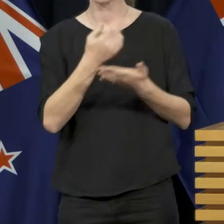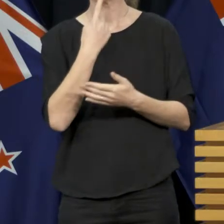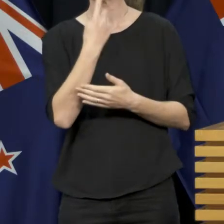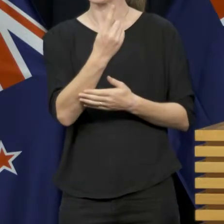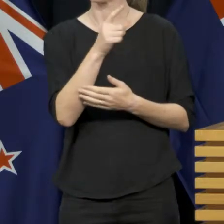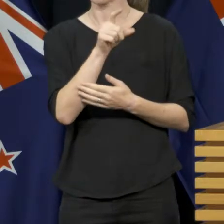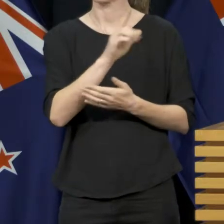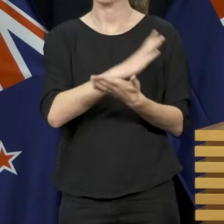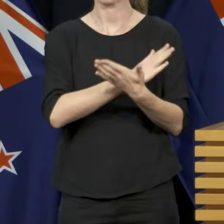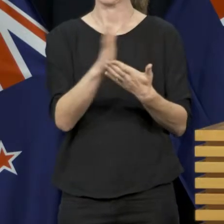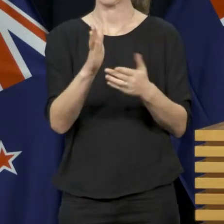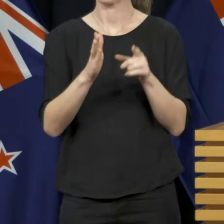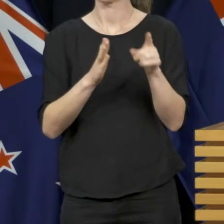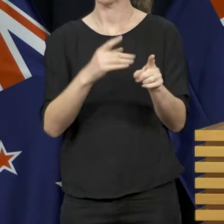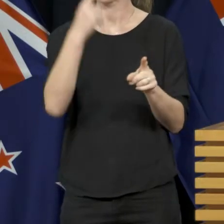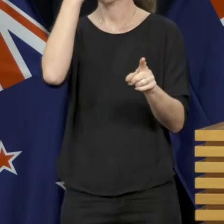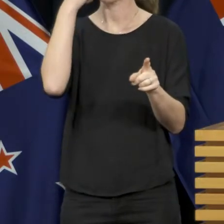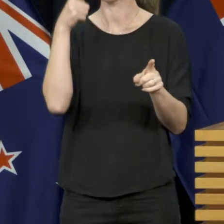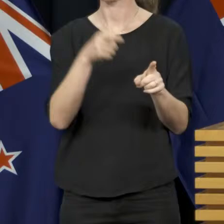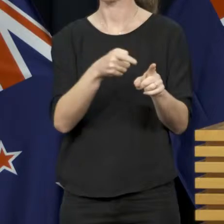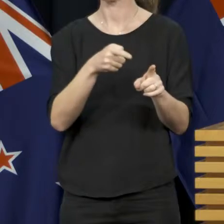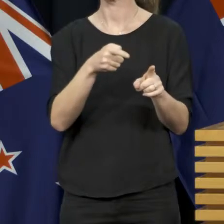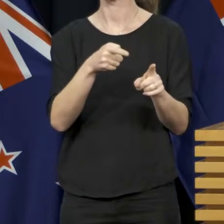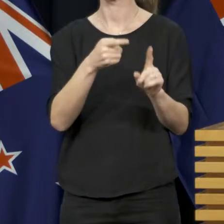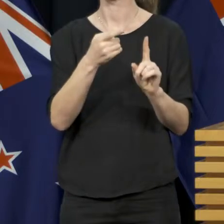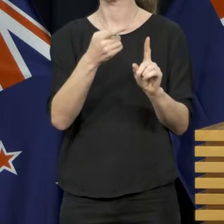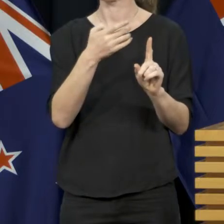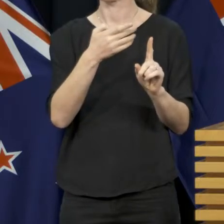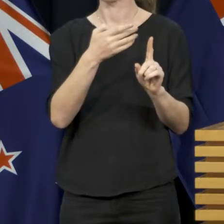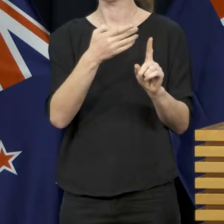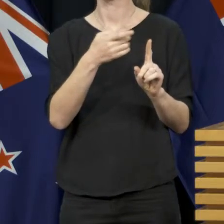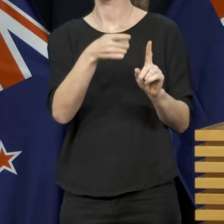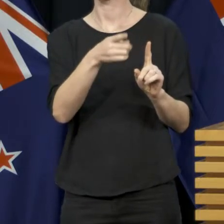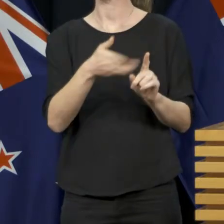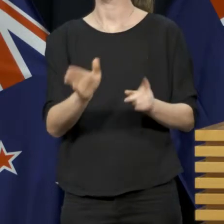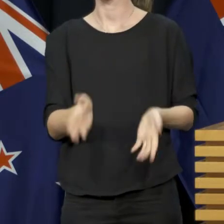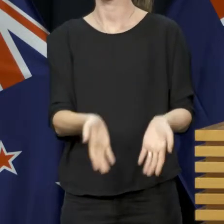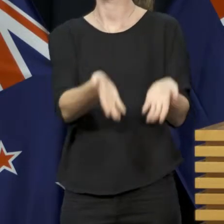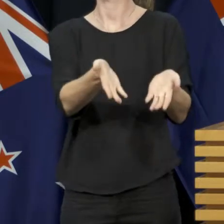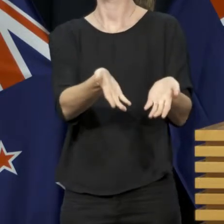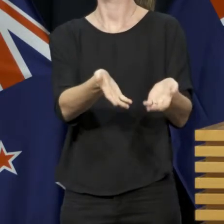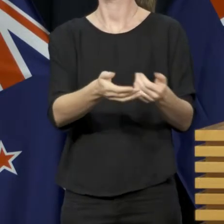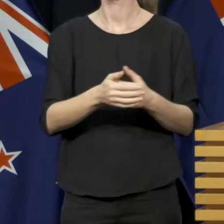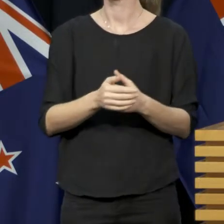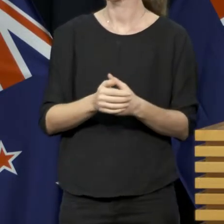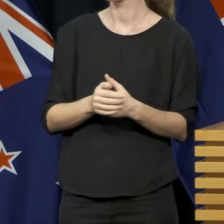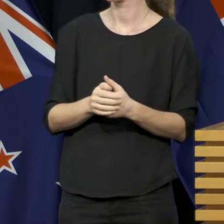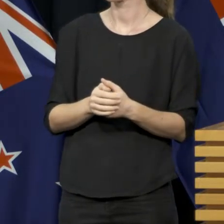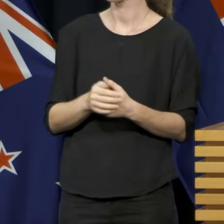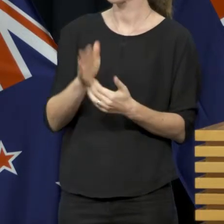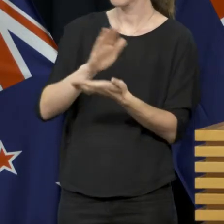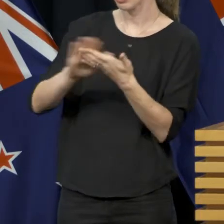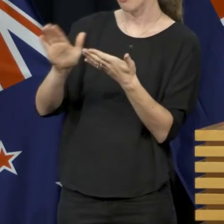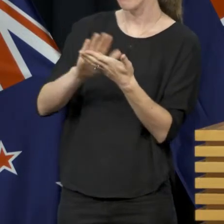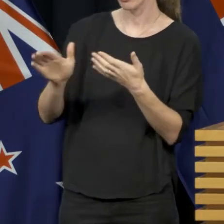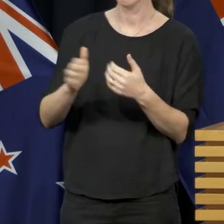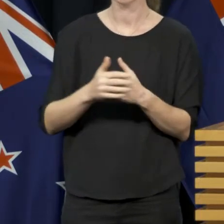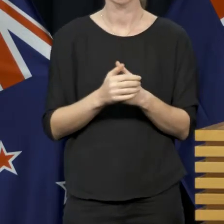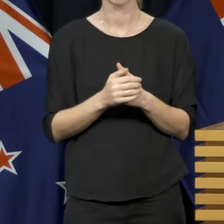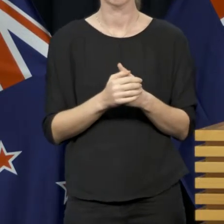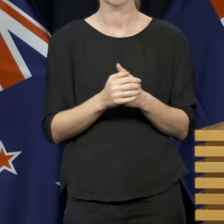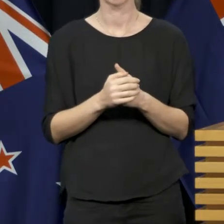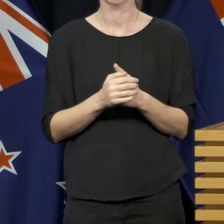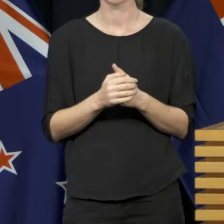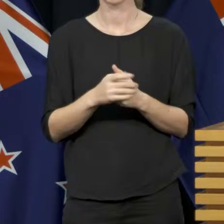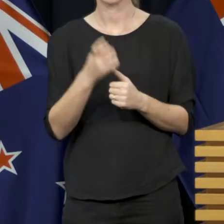clear that you think he's been a distraction, and then just leave it up to him to resign? Sorry, is it? Is it an easy way out for you